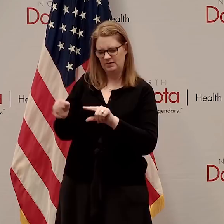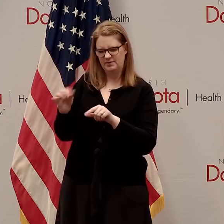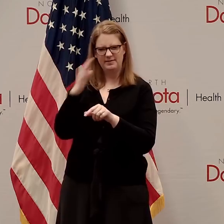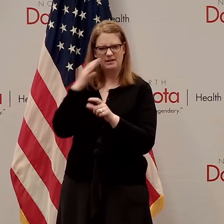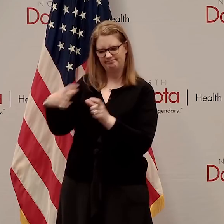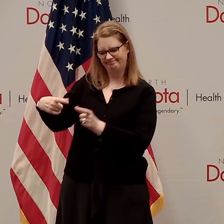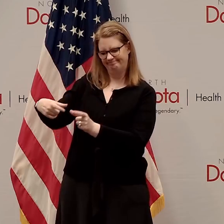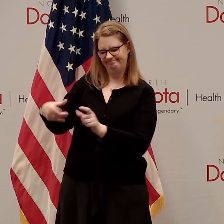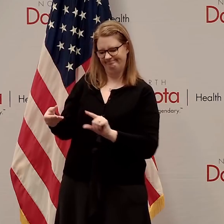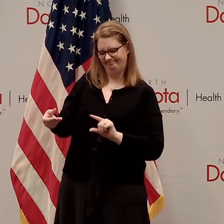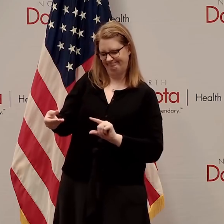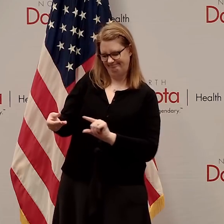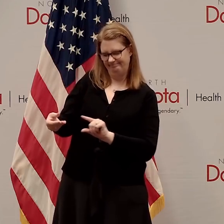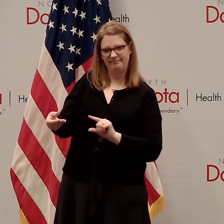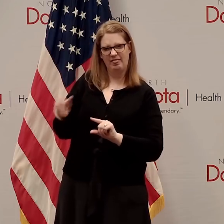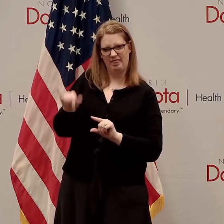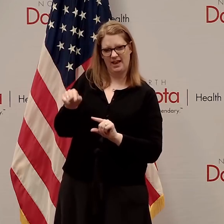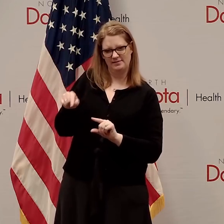briefings.